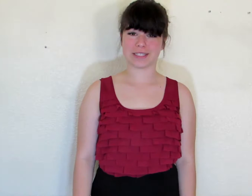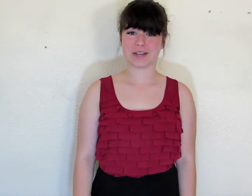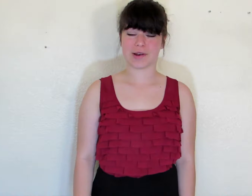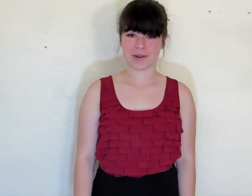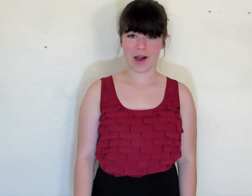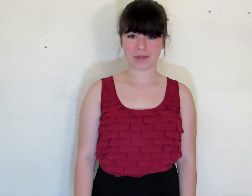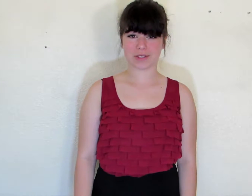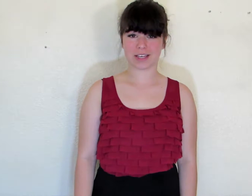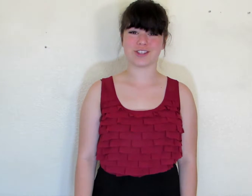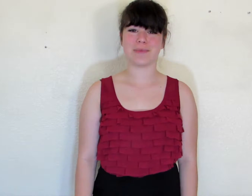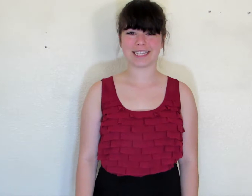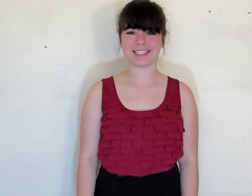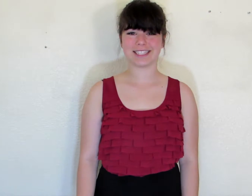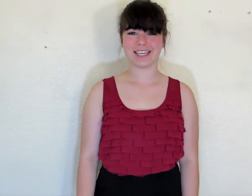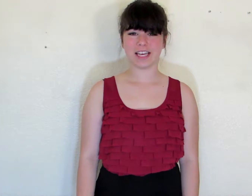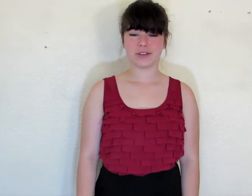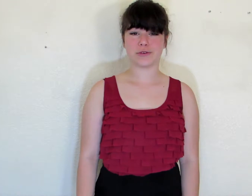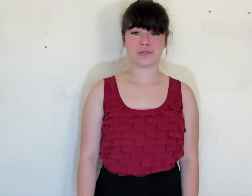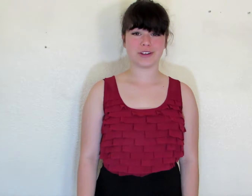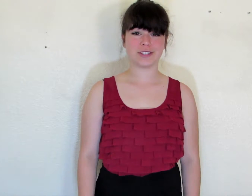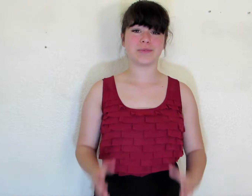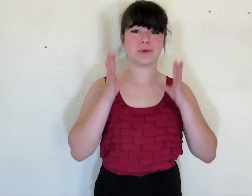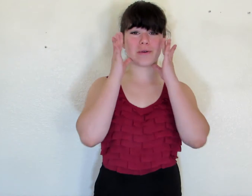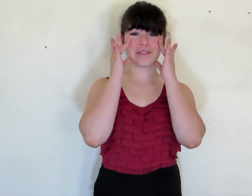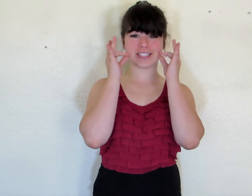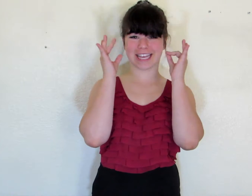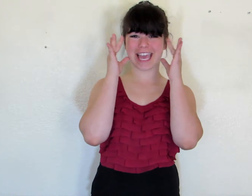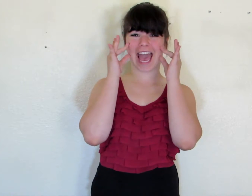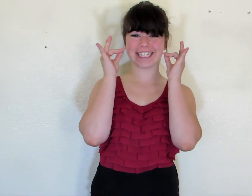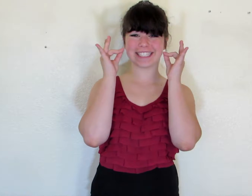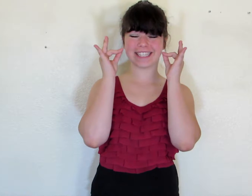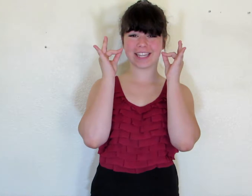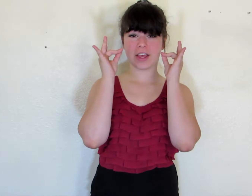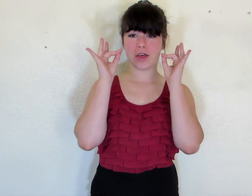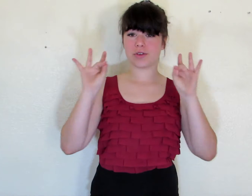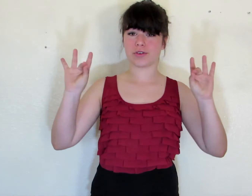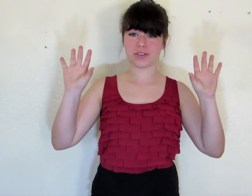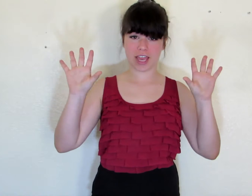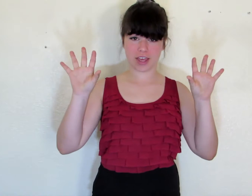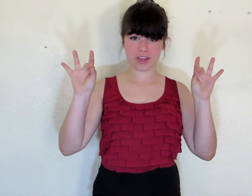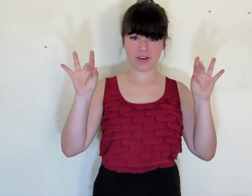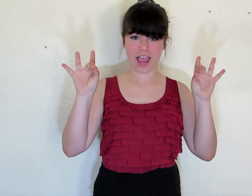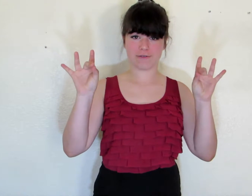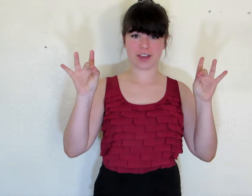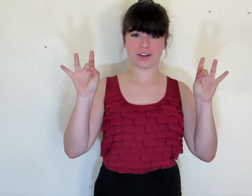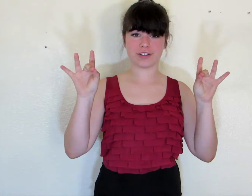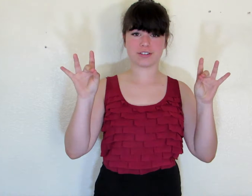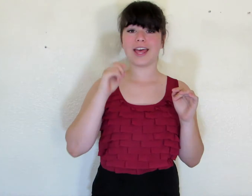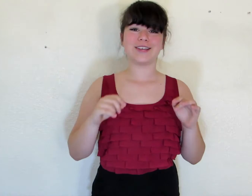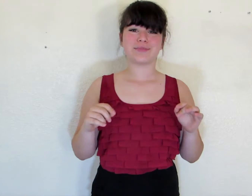around your house, such as pets. So first we'll be going over the sign cat. So you'll take your 8 fingers. If